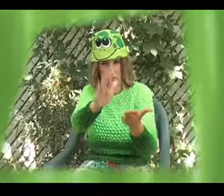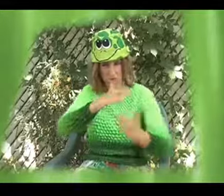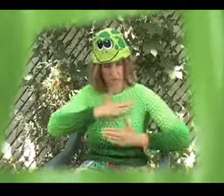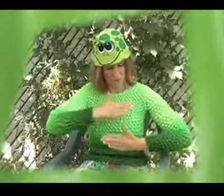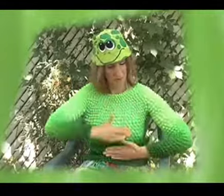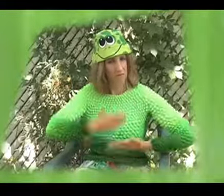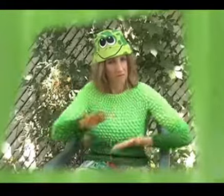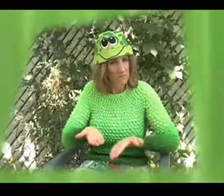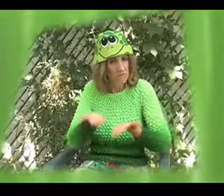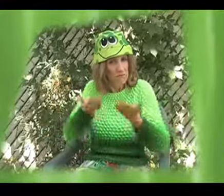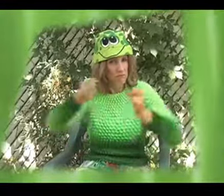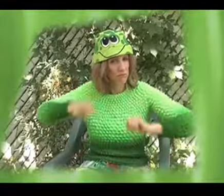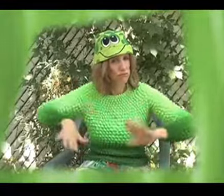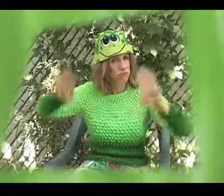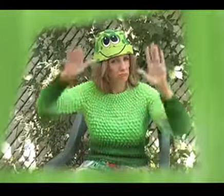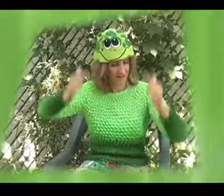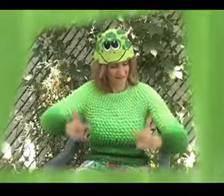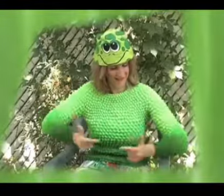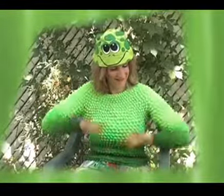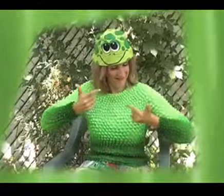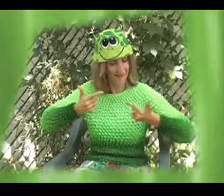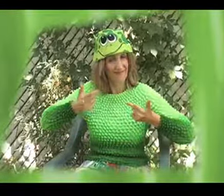Give your bodies as a living sacrifice,